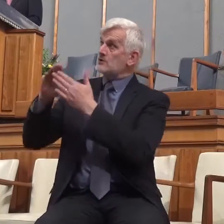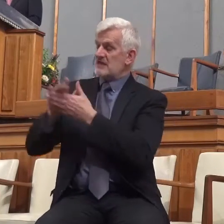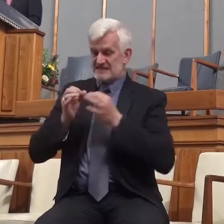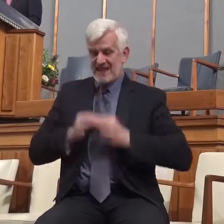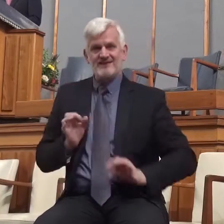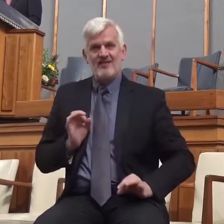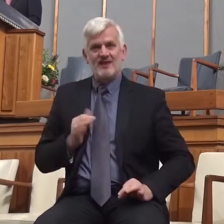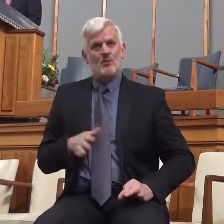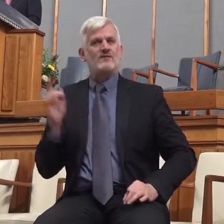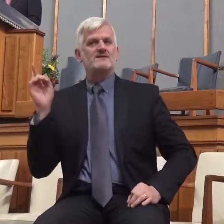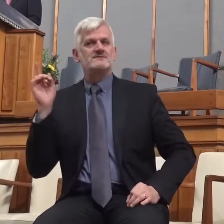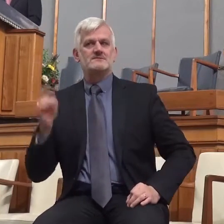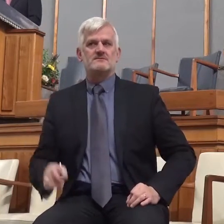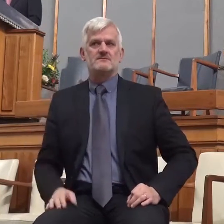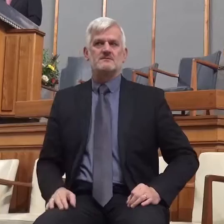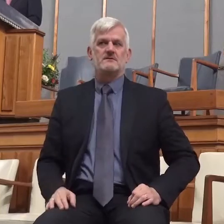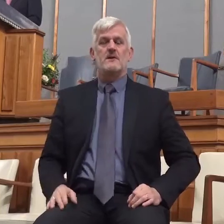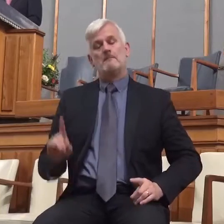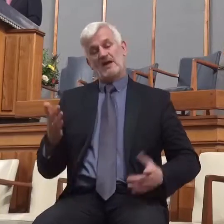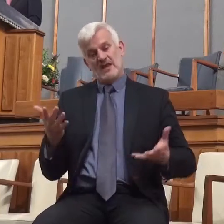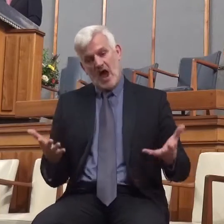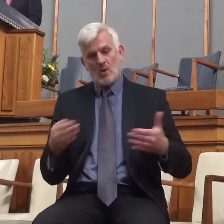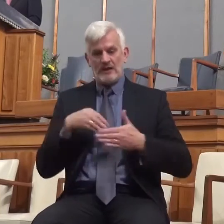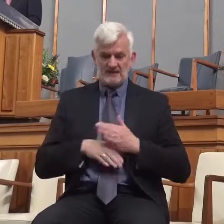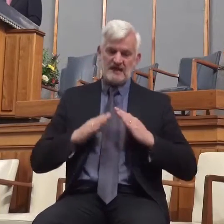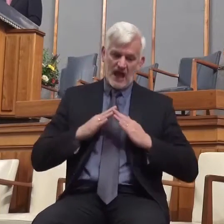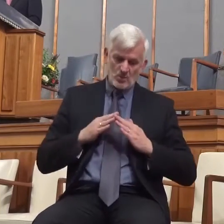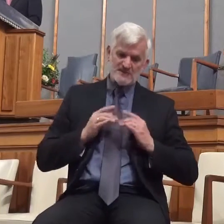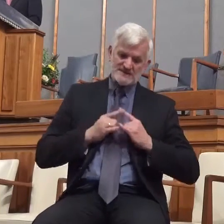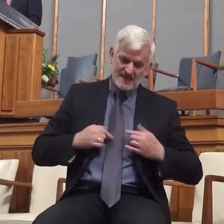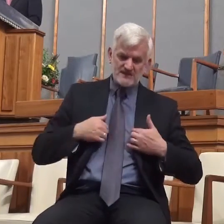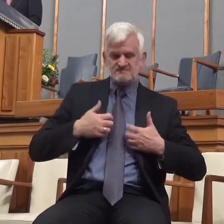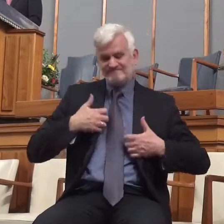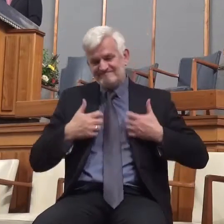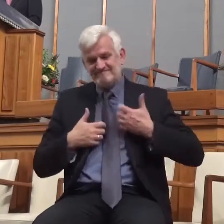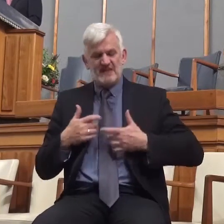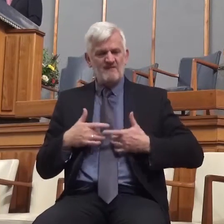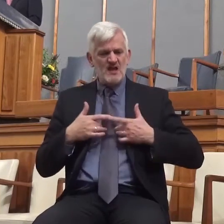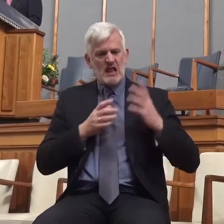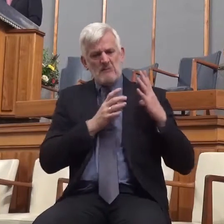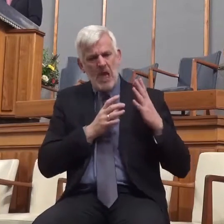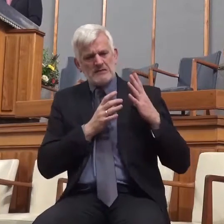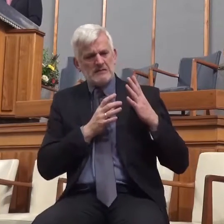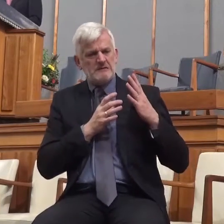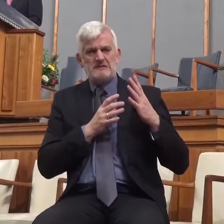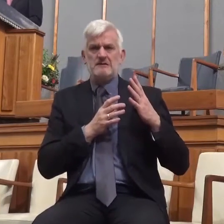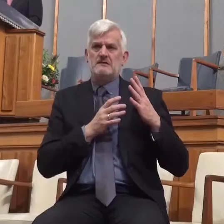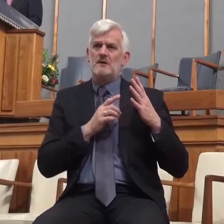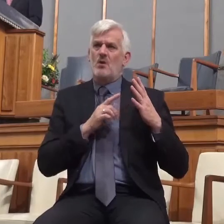naked. For we that are in this tabernacle do groan, being burdened, not for that we would